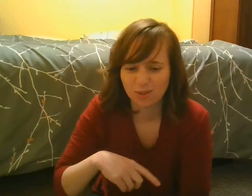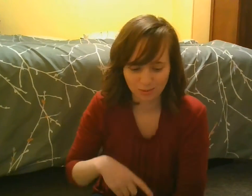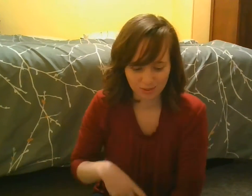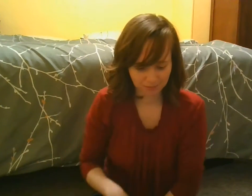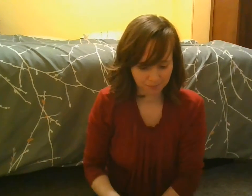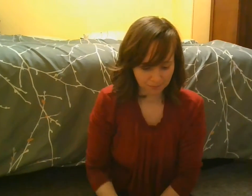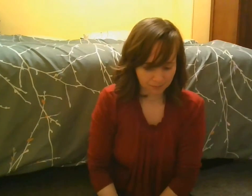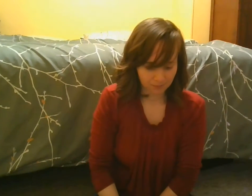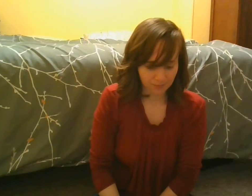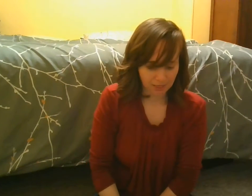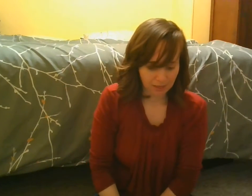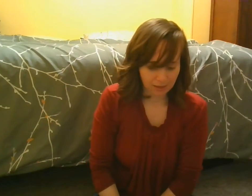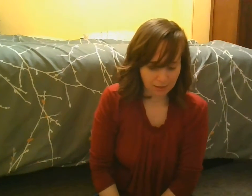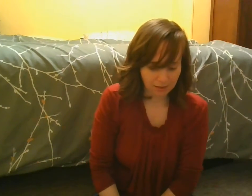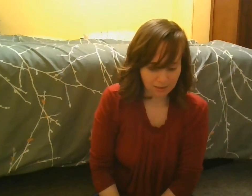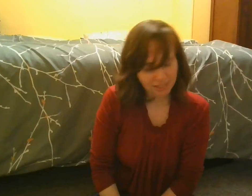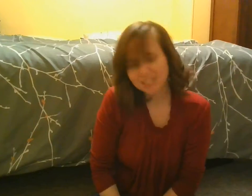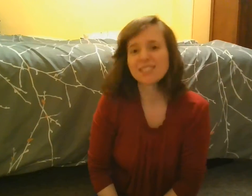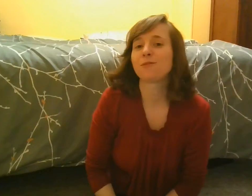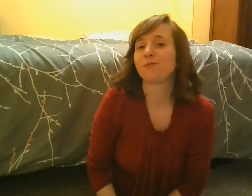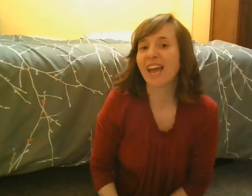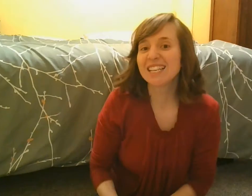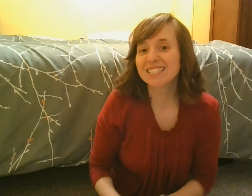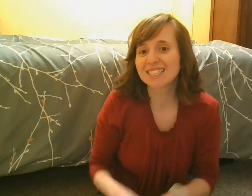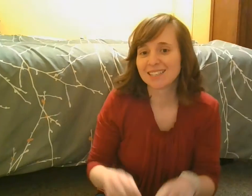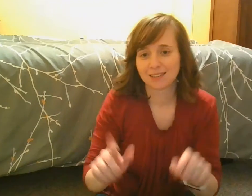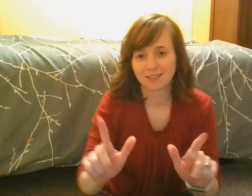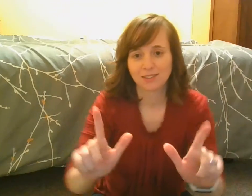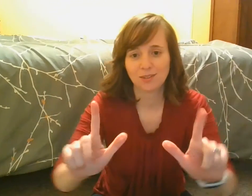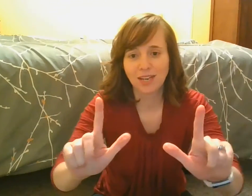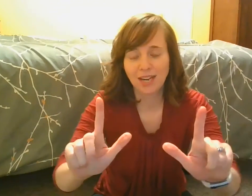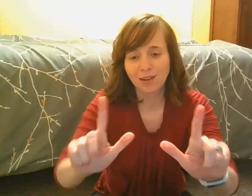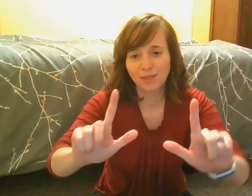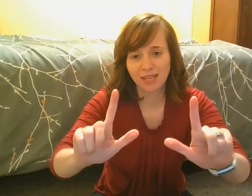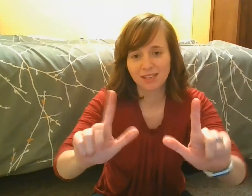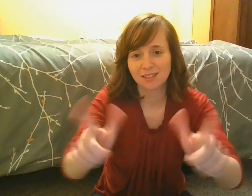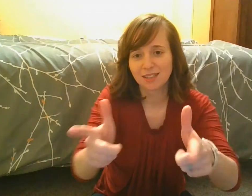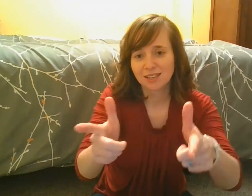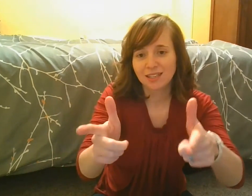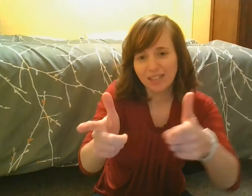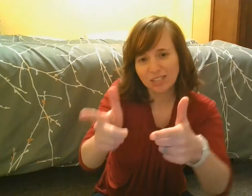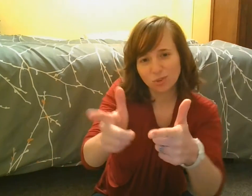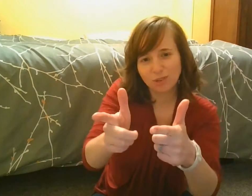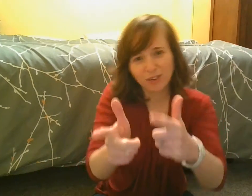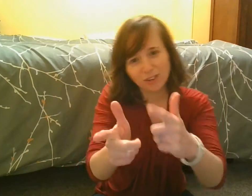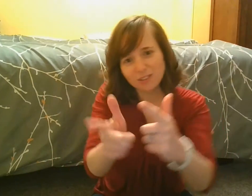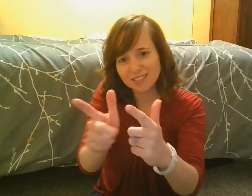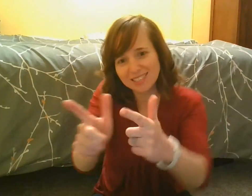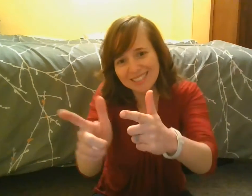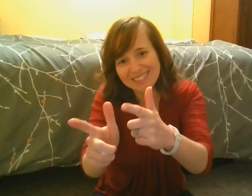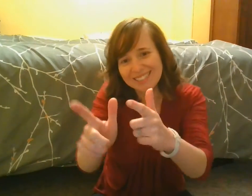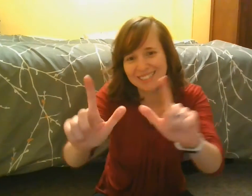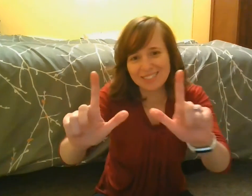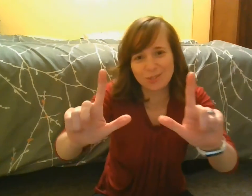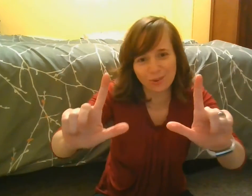nose. Next is fast. So you're going to have like, kind of like trigger fingers, or